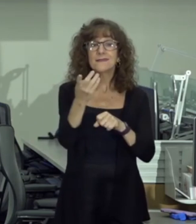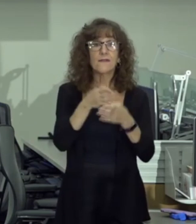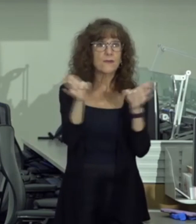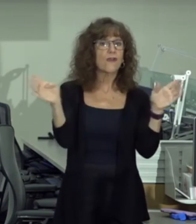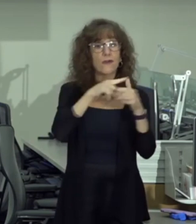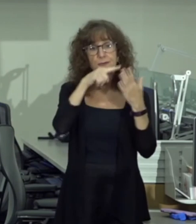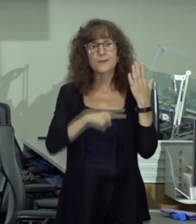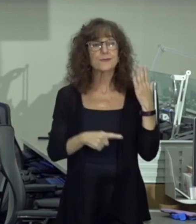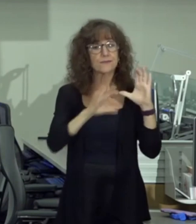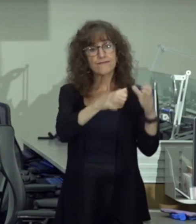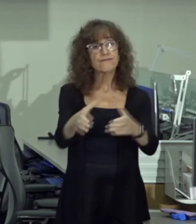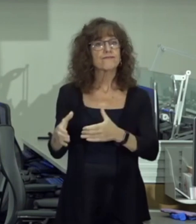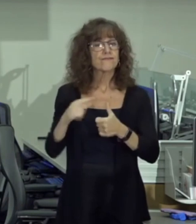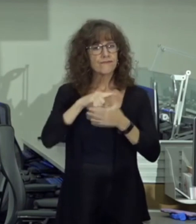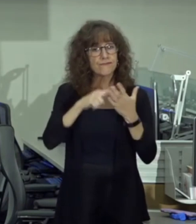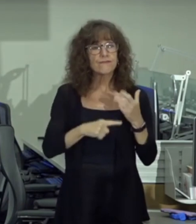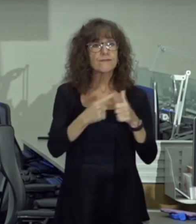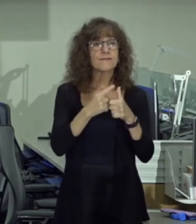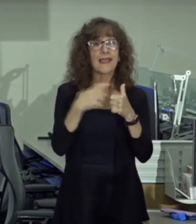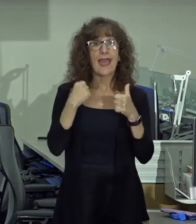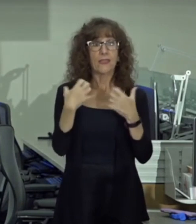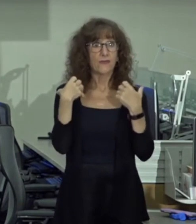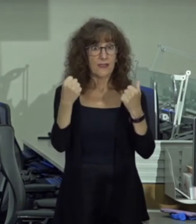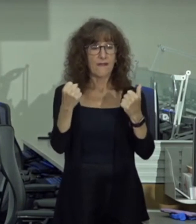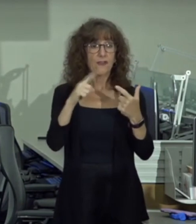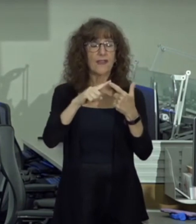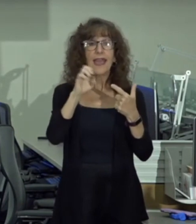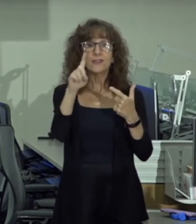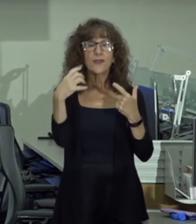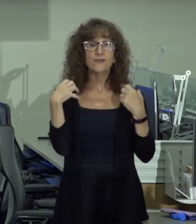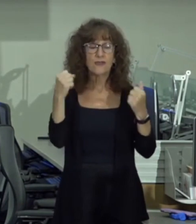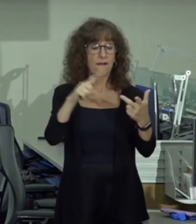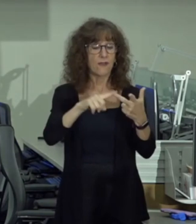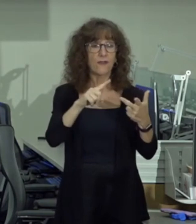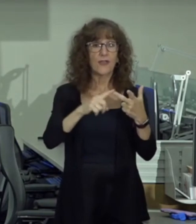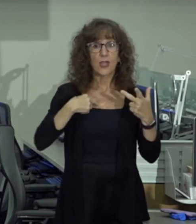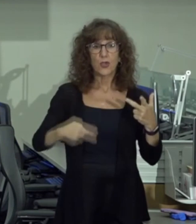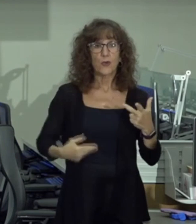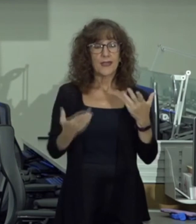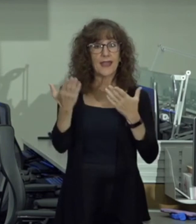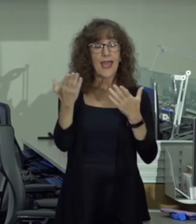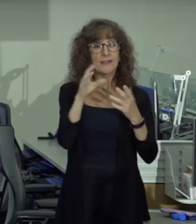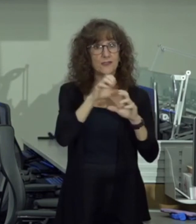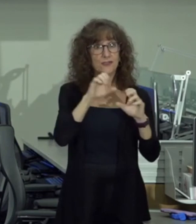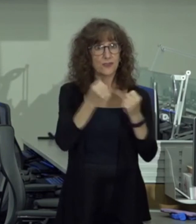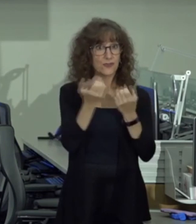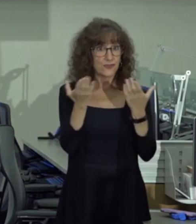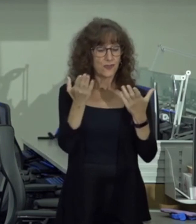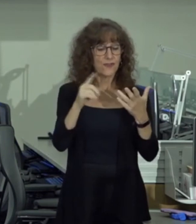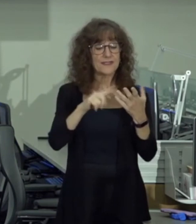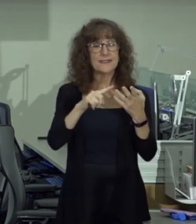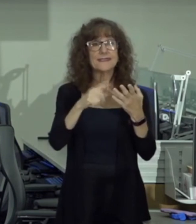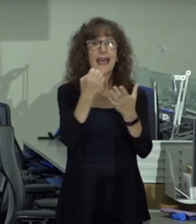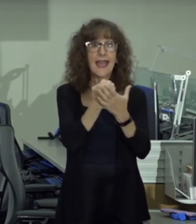broad recovery categories, including health recovery, education recovery, human and social services recovery,